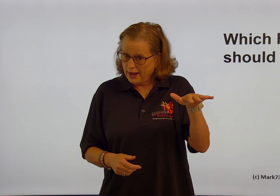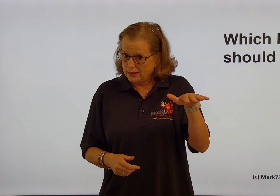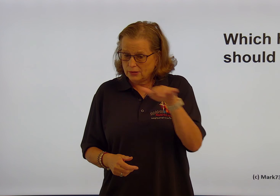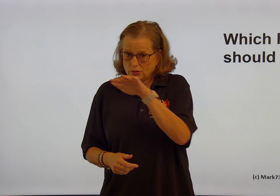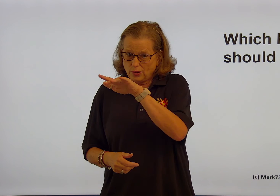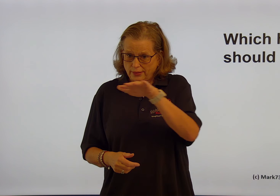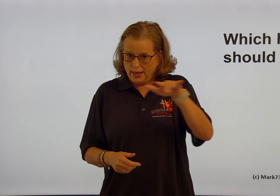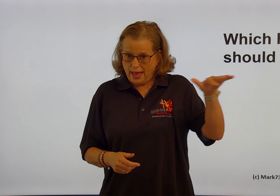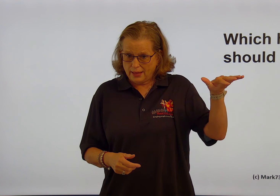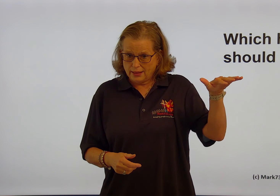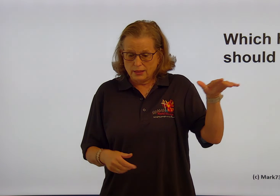Move it like that.